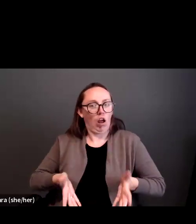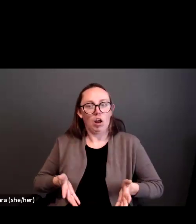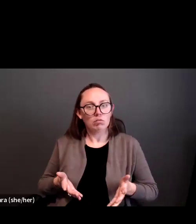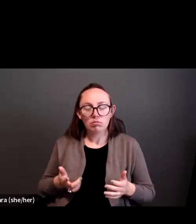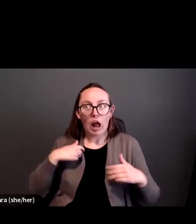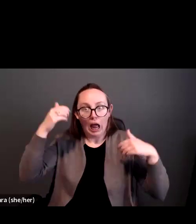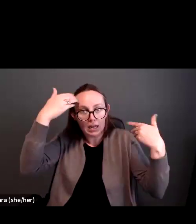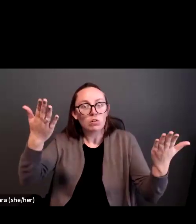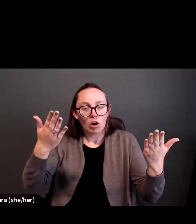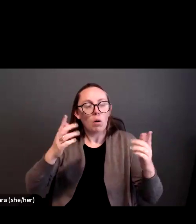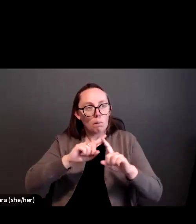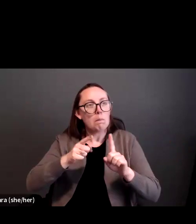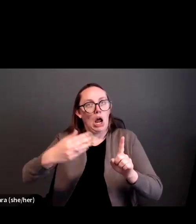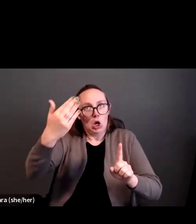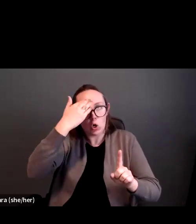right? Because a lot of times